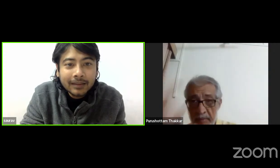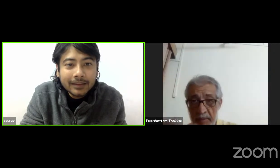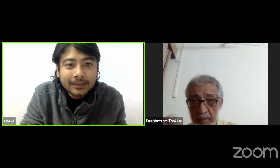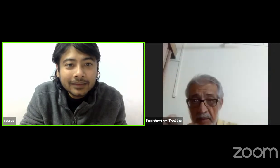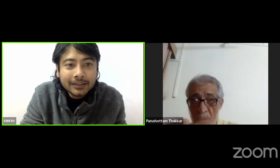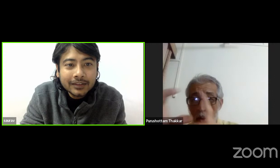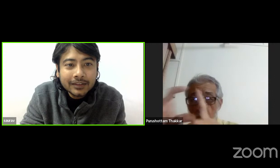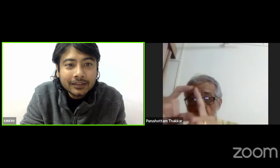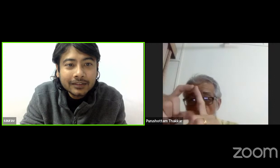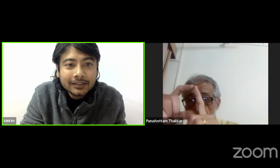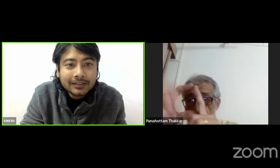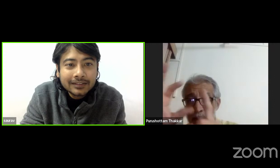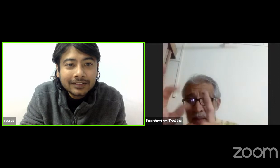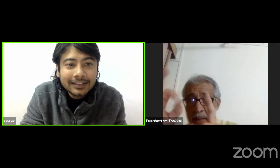Mataji, can you hear?